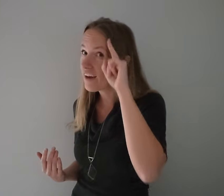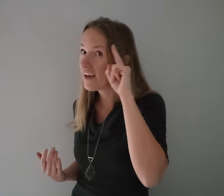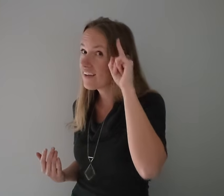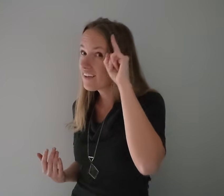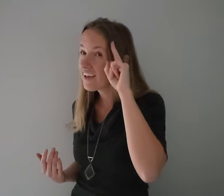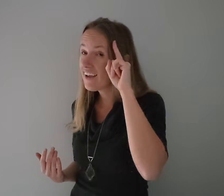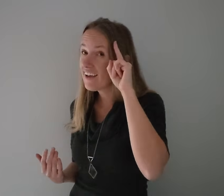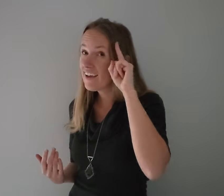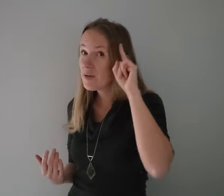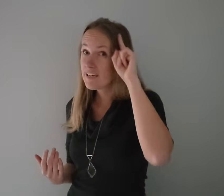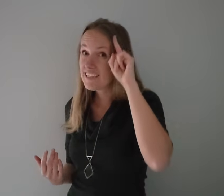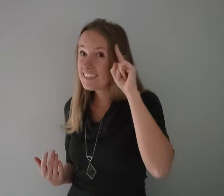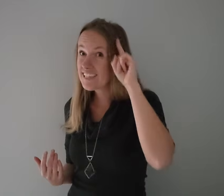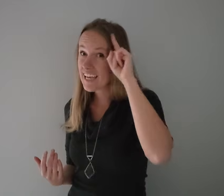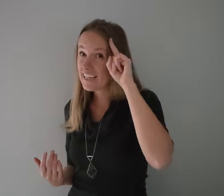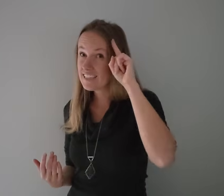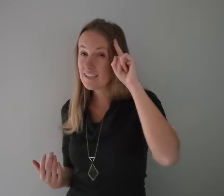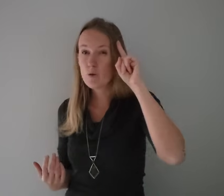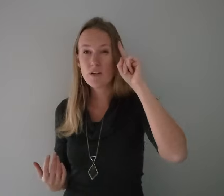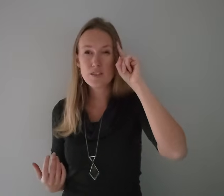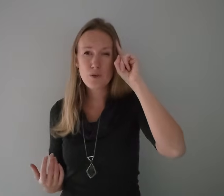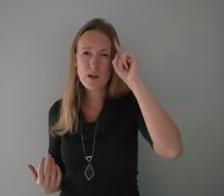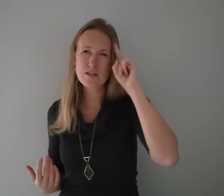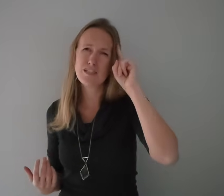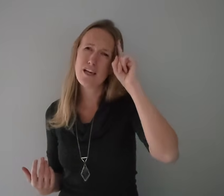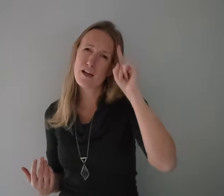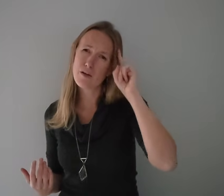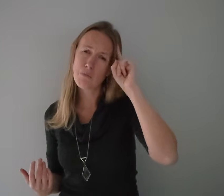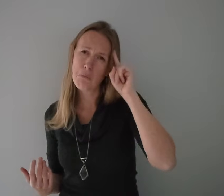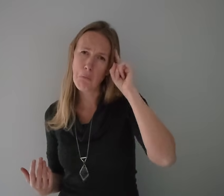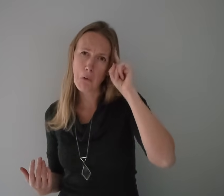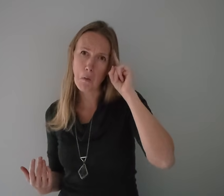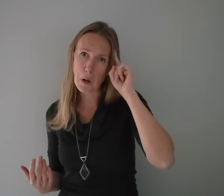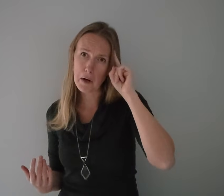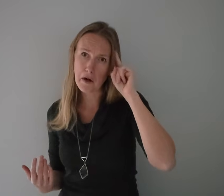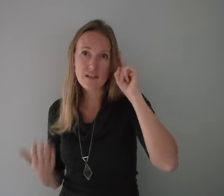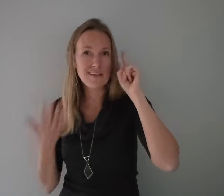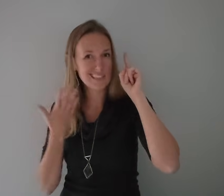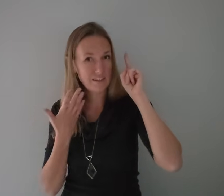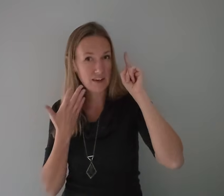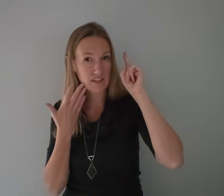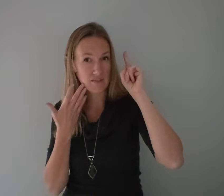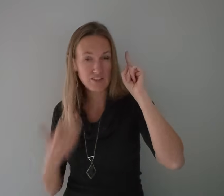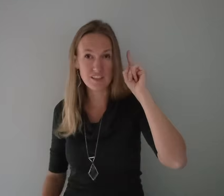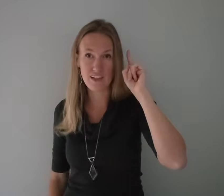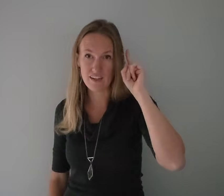forehead, okay? But in this case, we're not doing wonders like, I wonder, because then you'd have a confused look at your